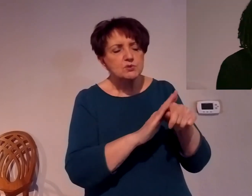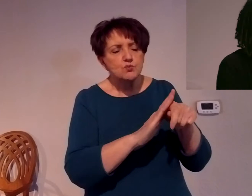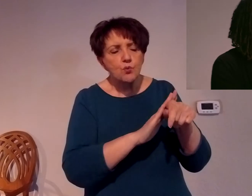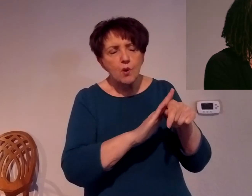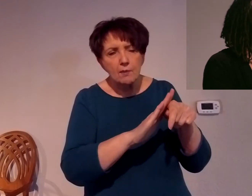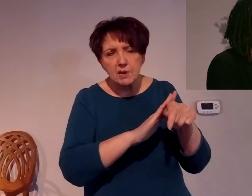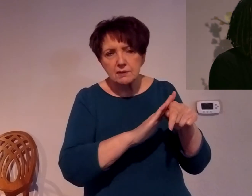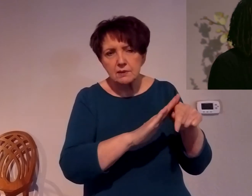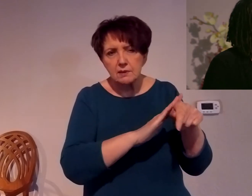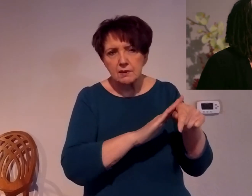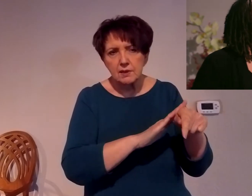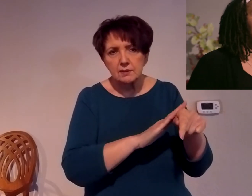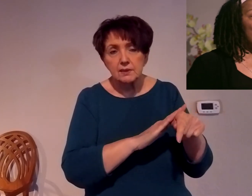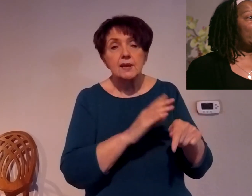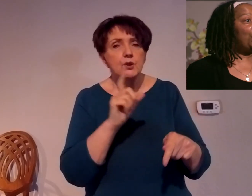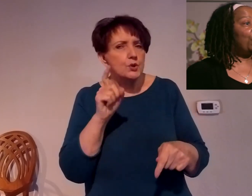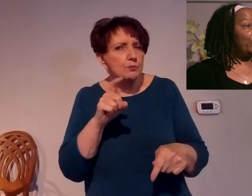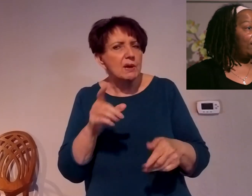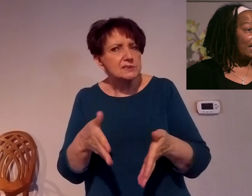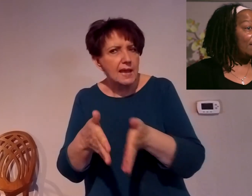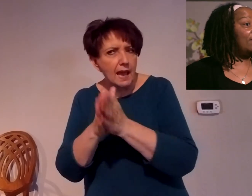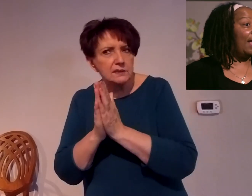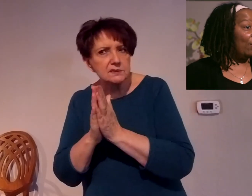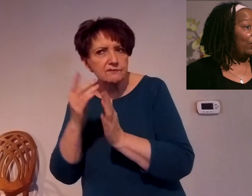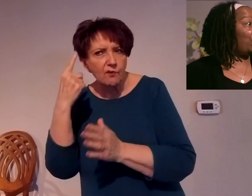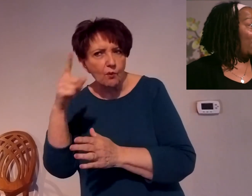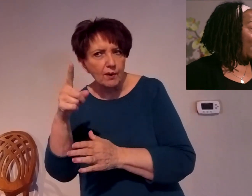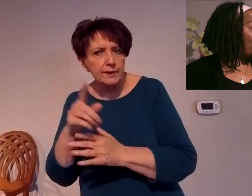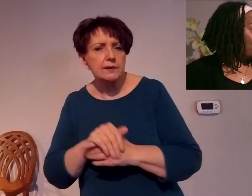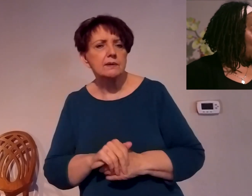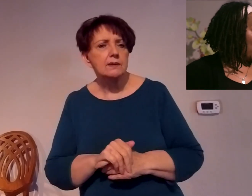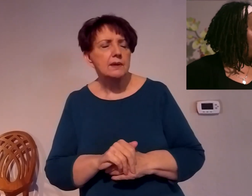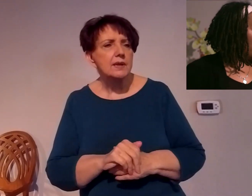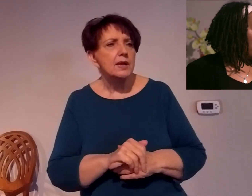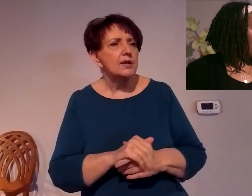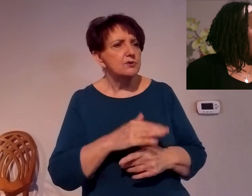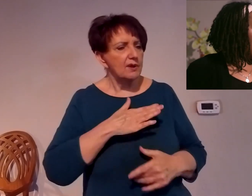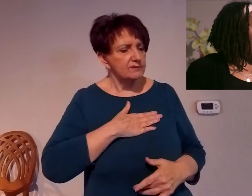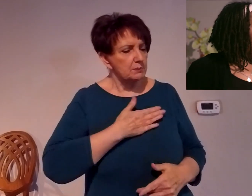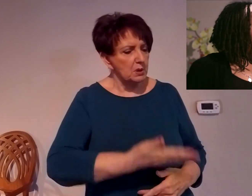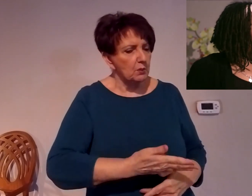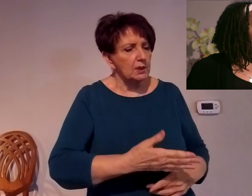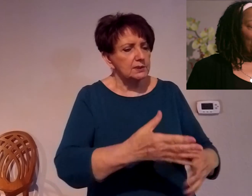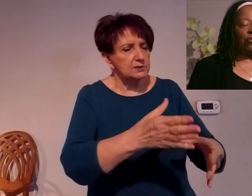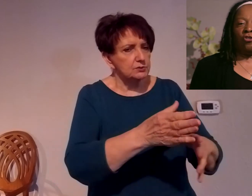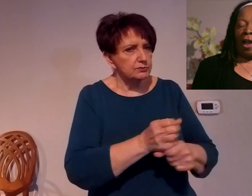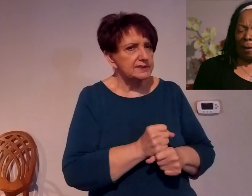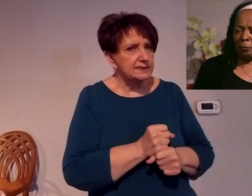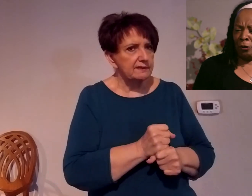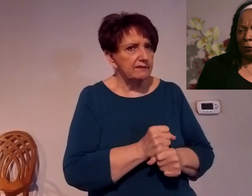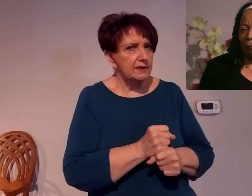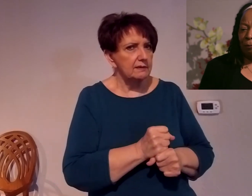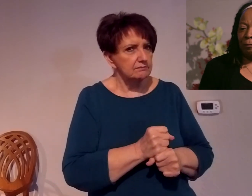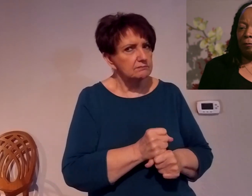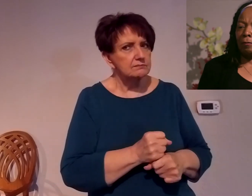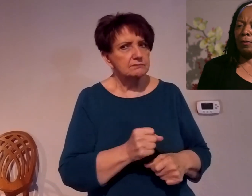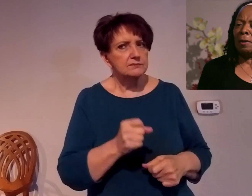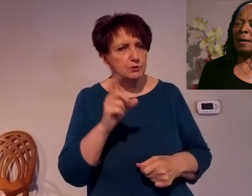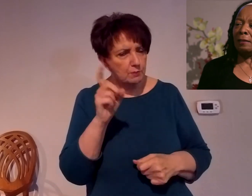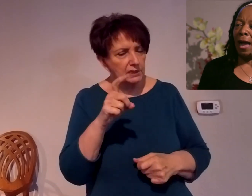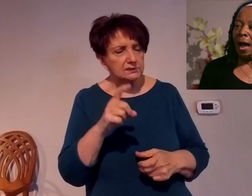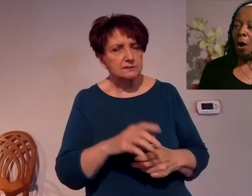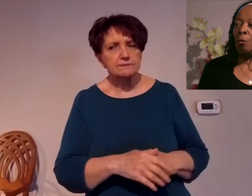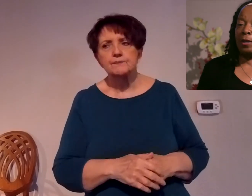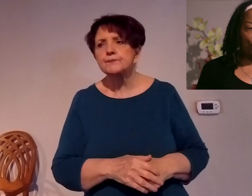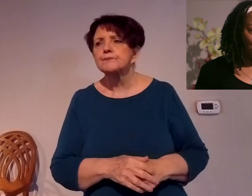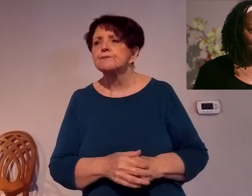it, and you are the one that has to be willing to receive that which you asked for. So this chapter